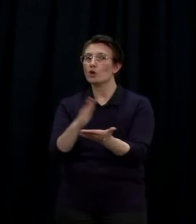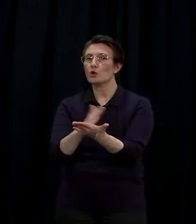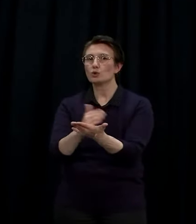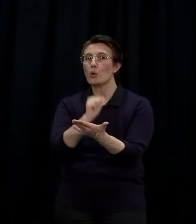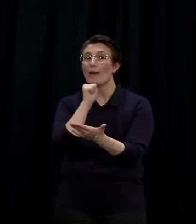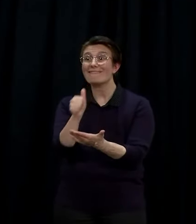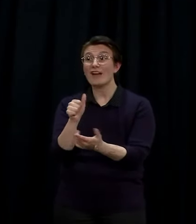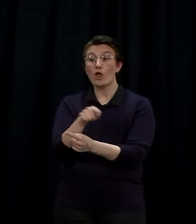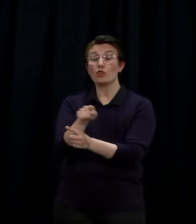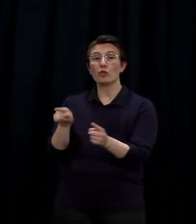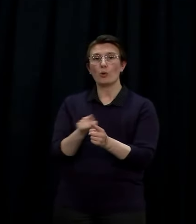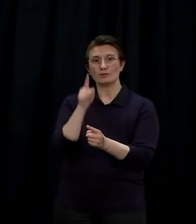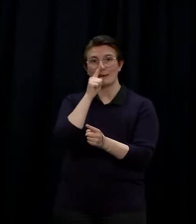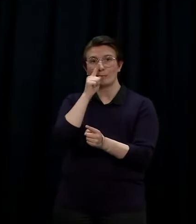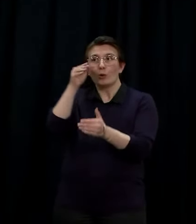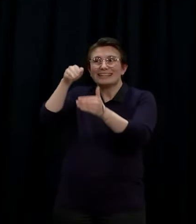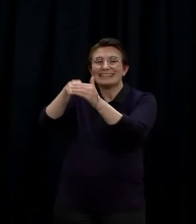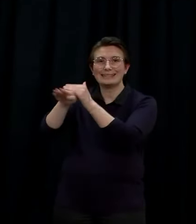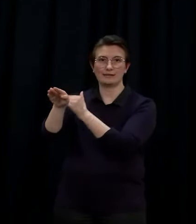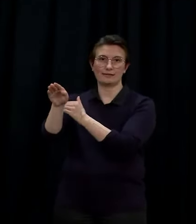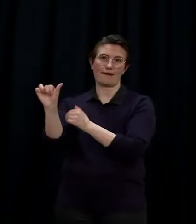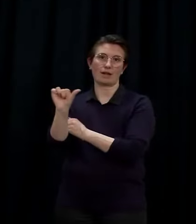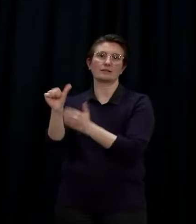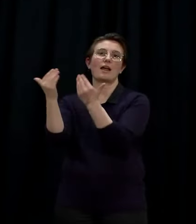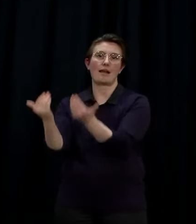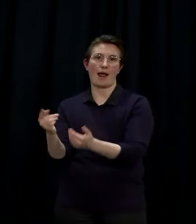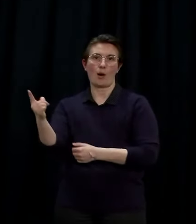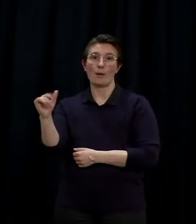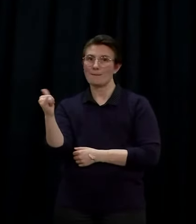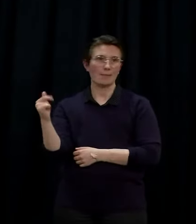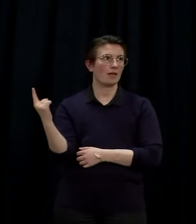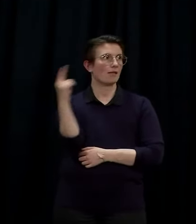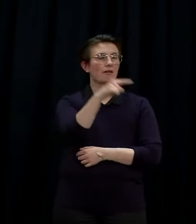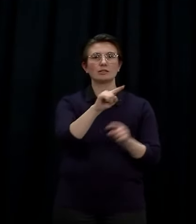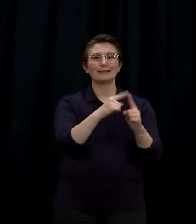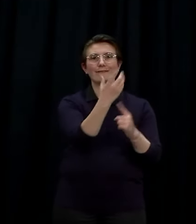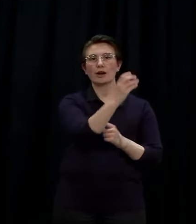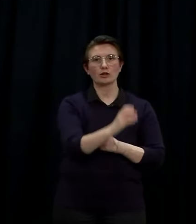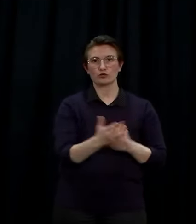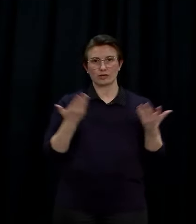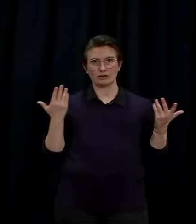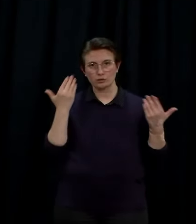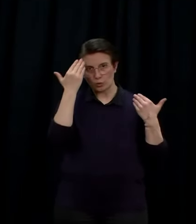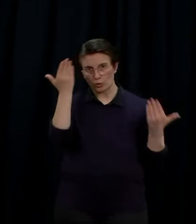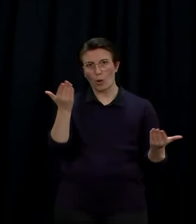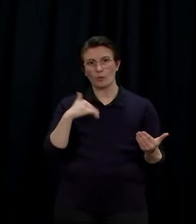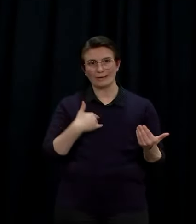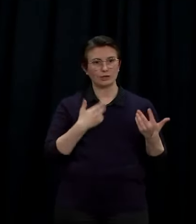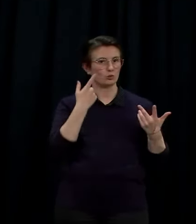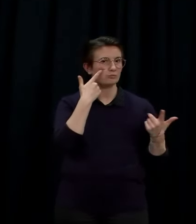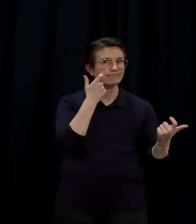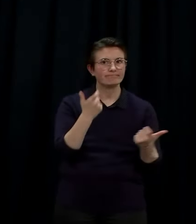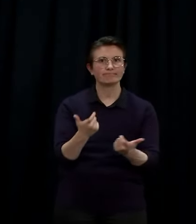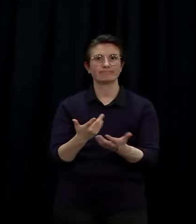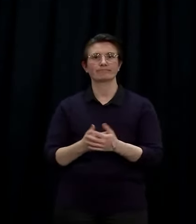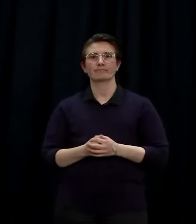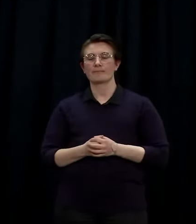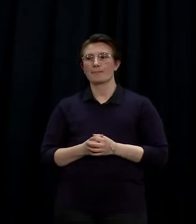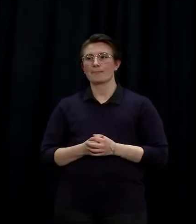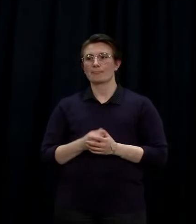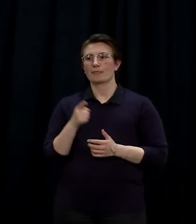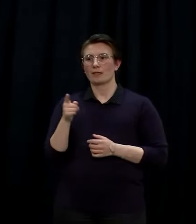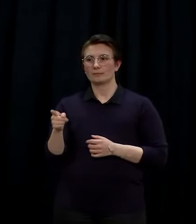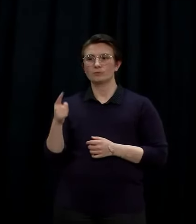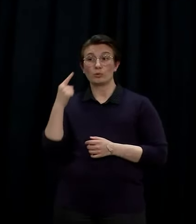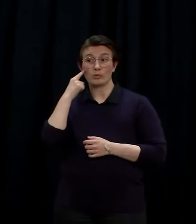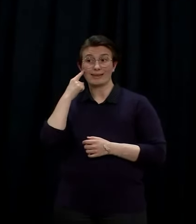It's Monday, basically, before there might be any more word, is that right? Yes, and longer. You know, I don't